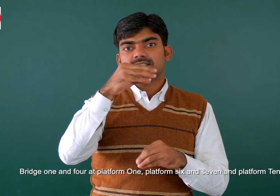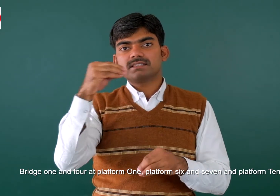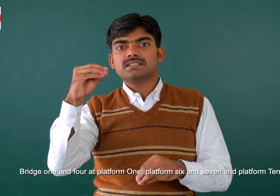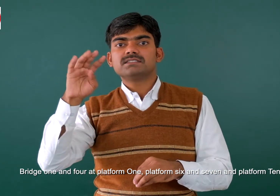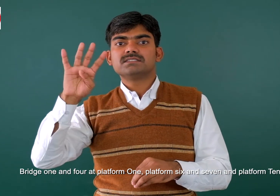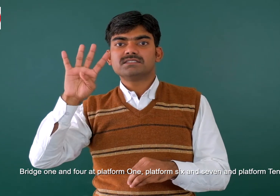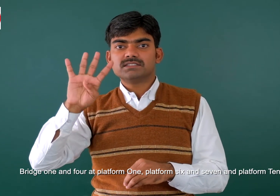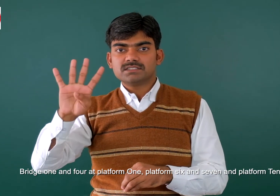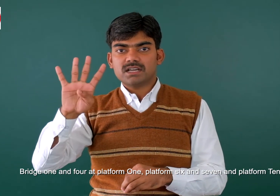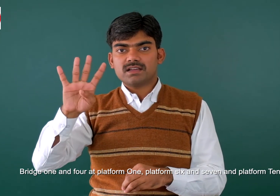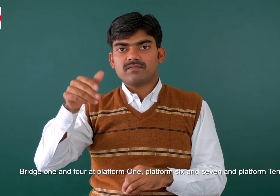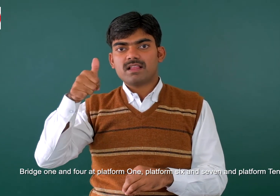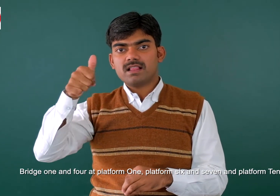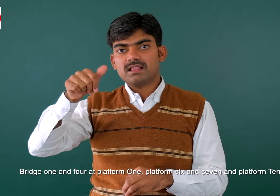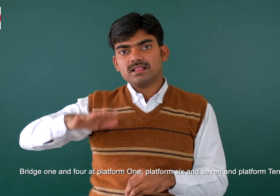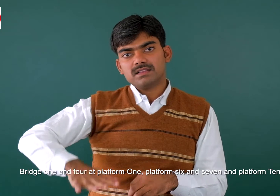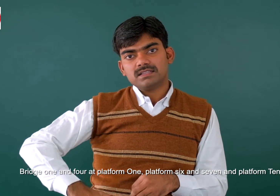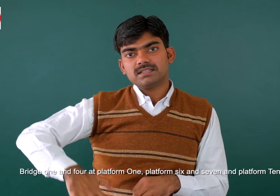7 and platform 10.